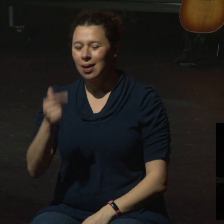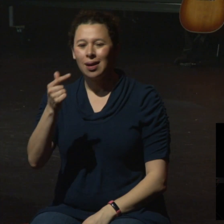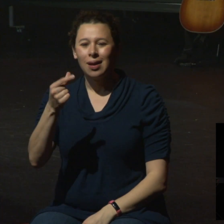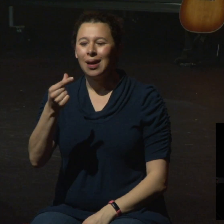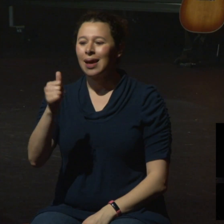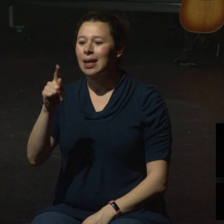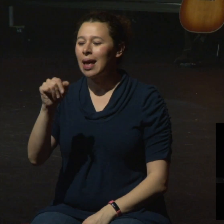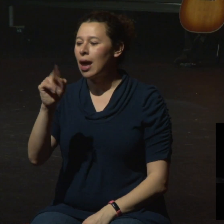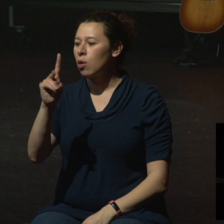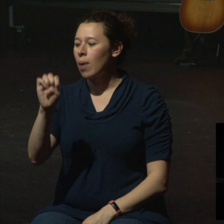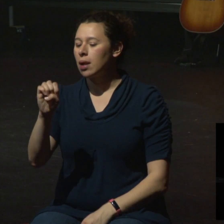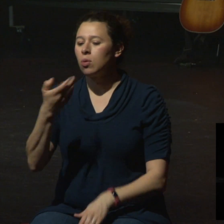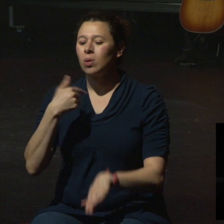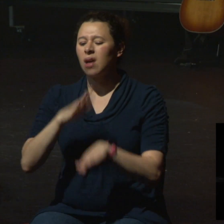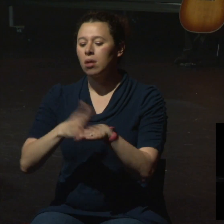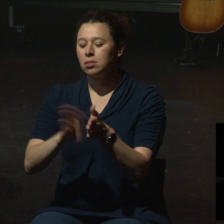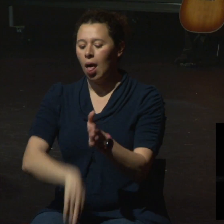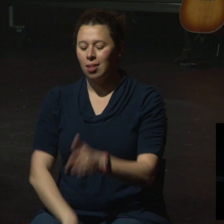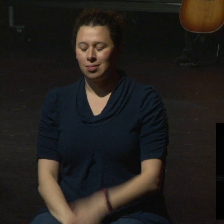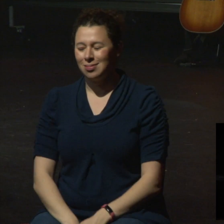sale.